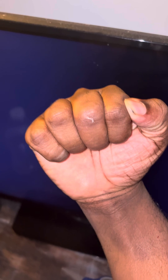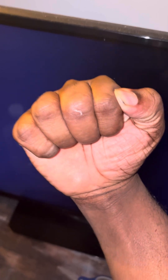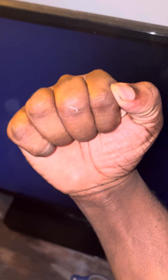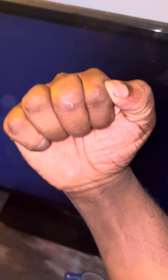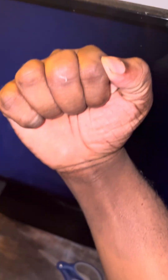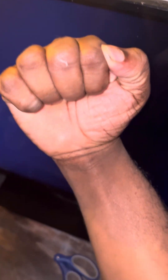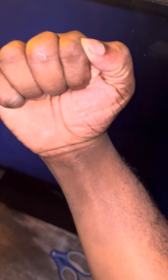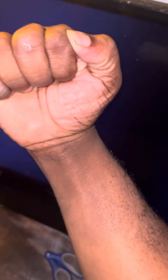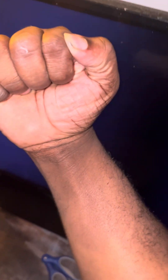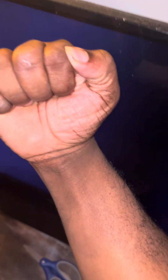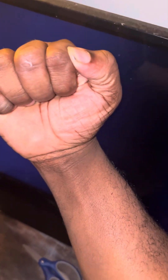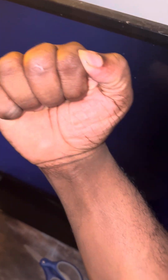sun.